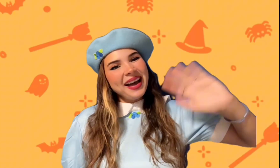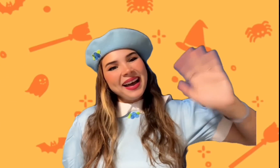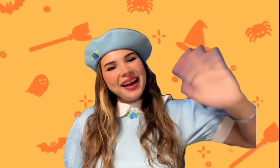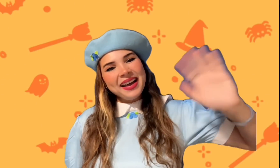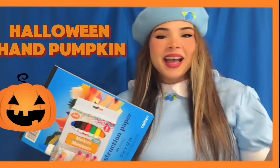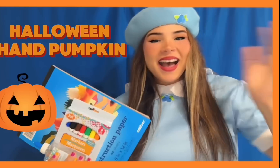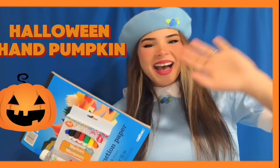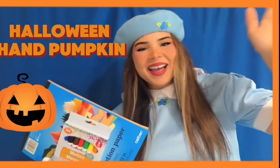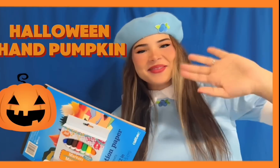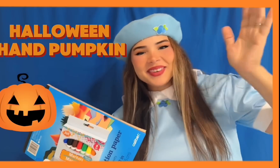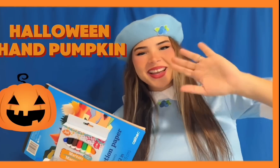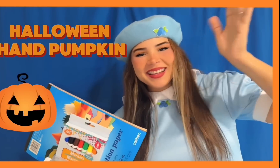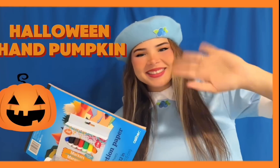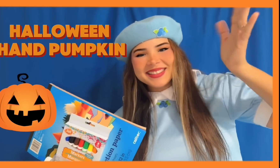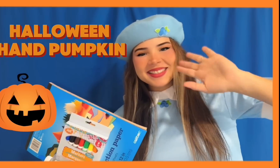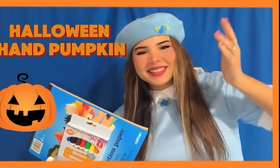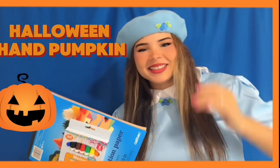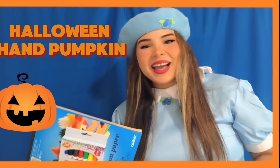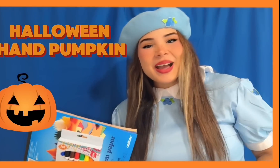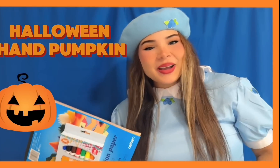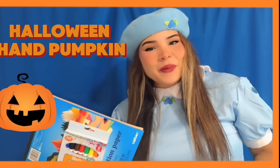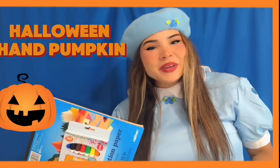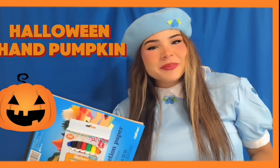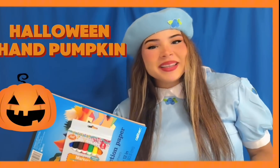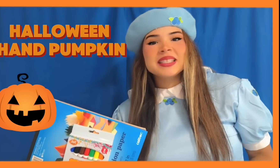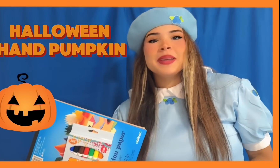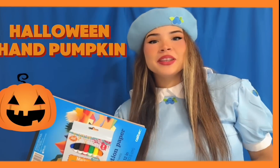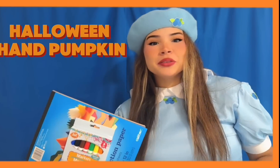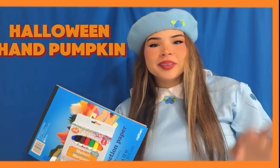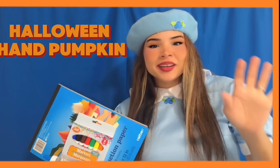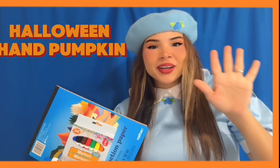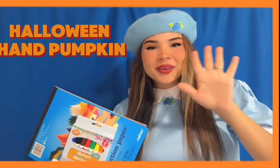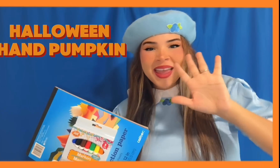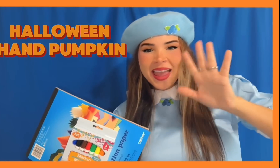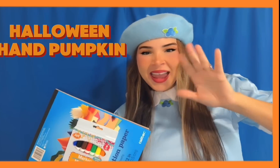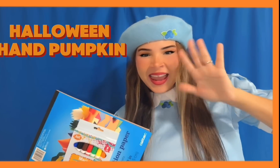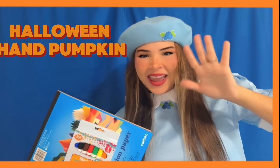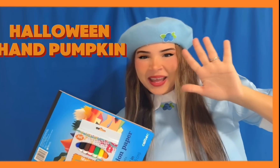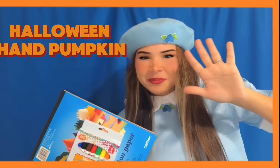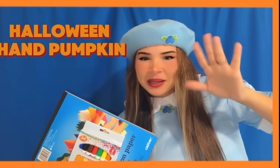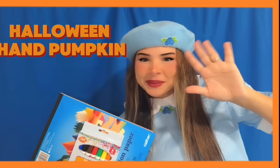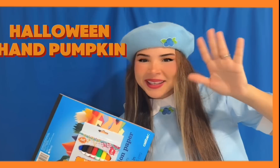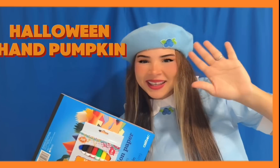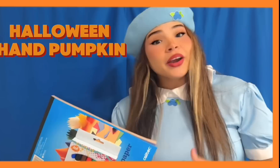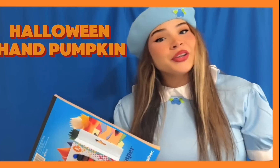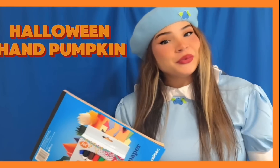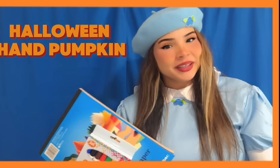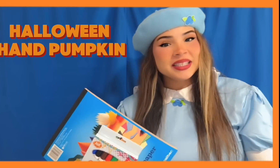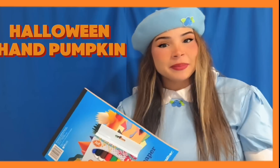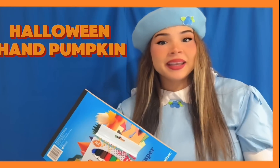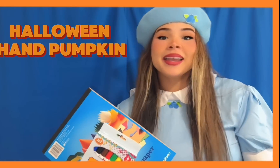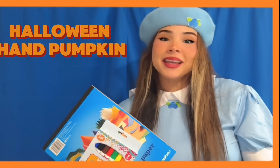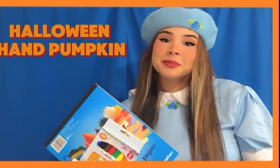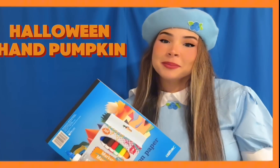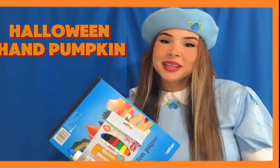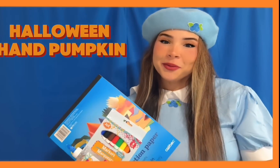Bye. Hi friends. Come with me to make your very own hand pumpkin. Are you ready to make a hand pumpkin with